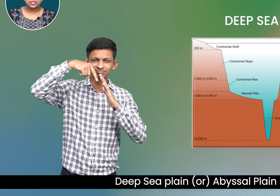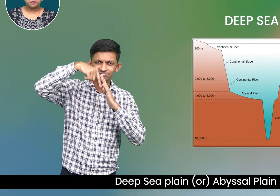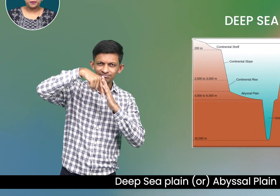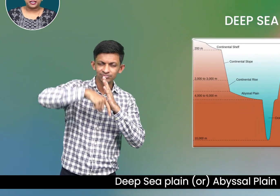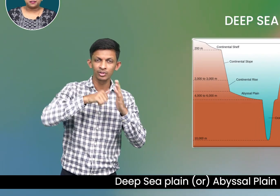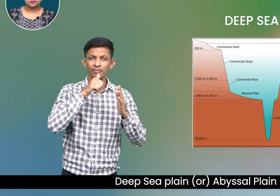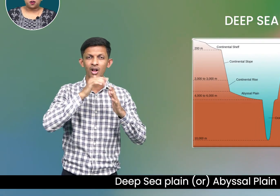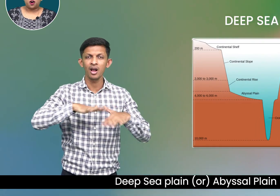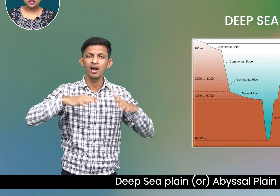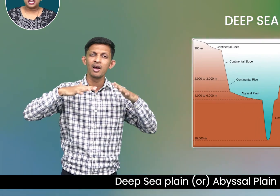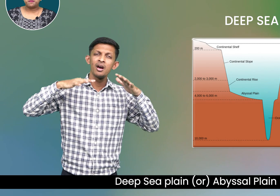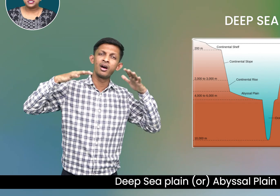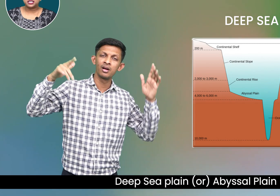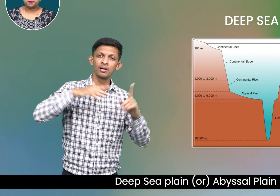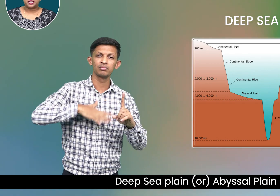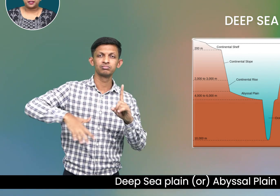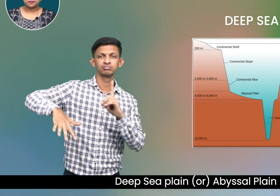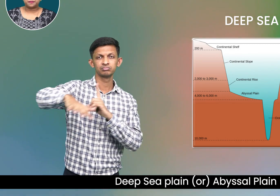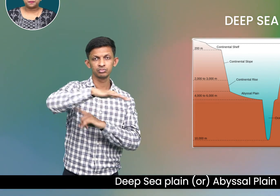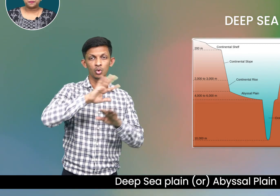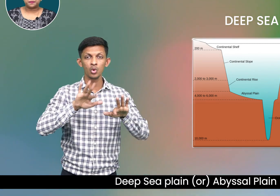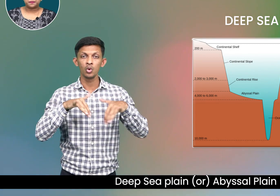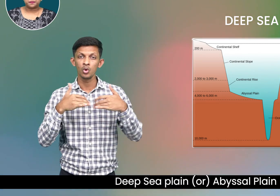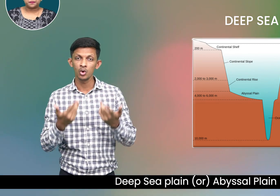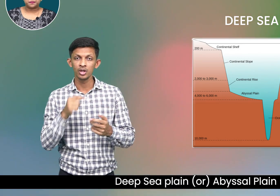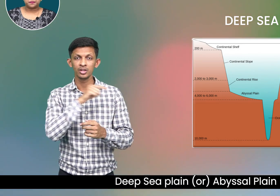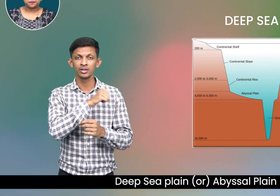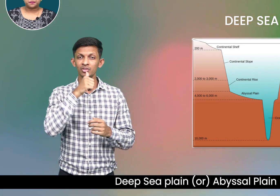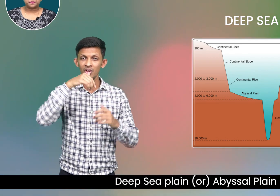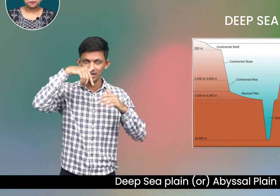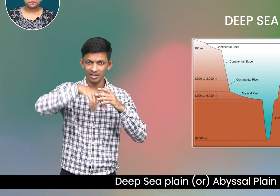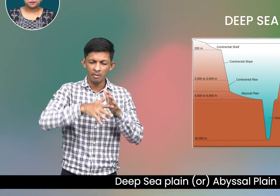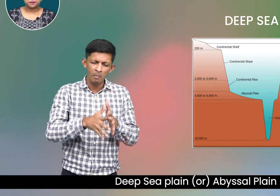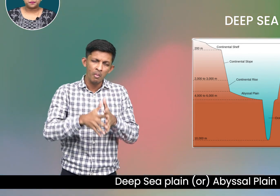Deep sea plain or abyssal plain.